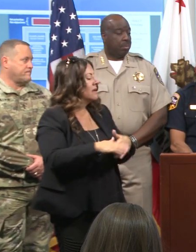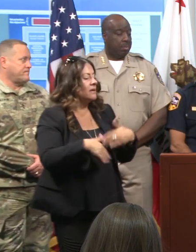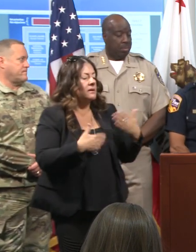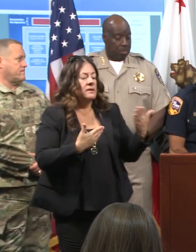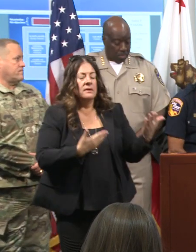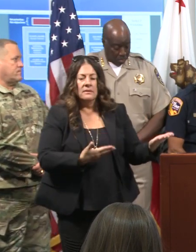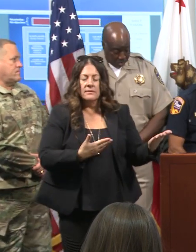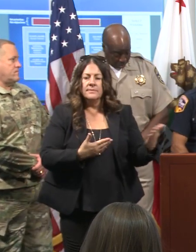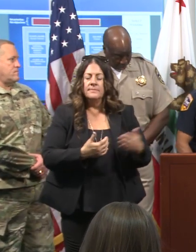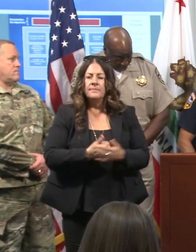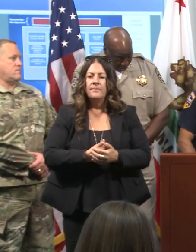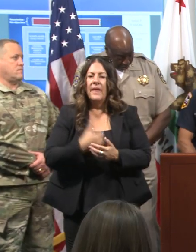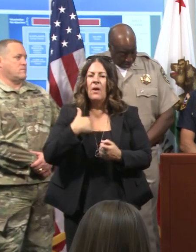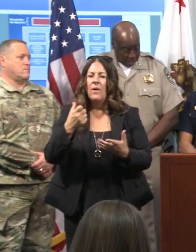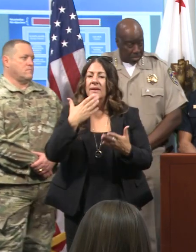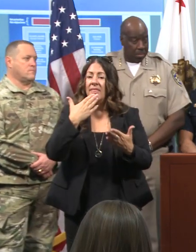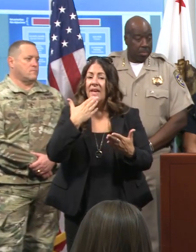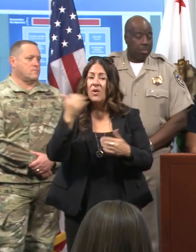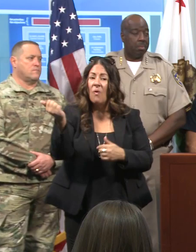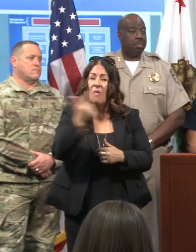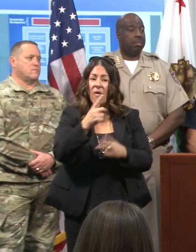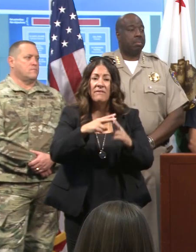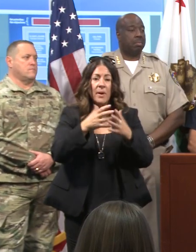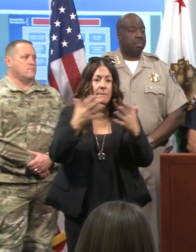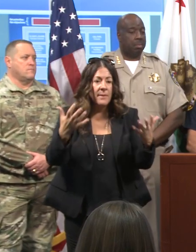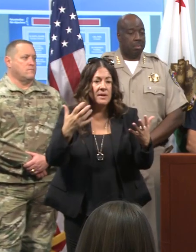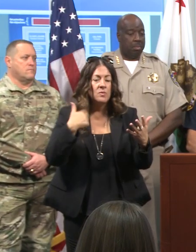Oh, no. Well, just thank you very much, and we'll be